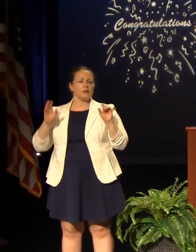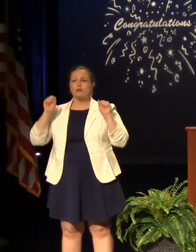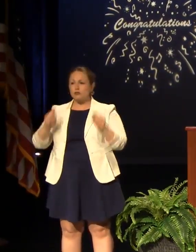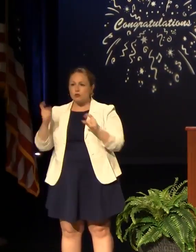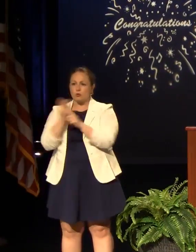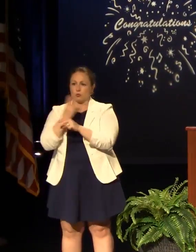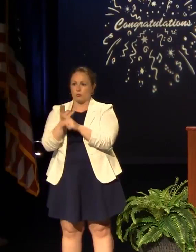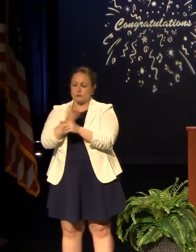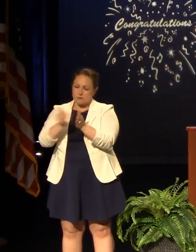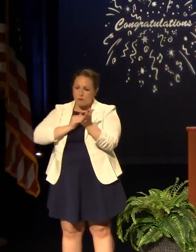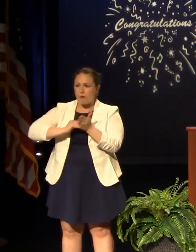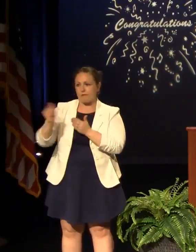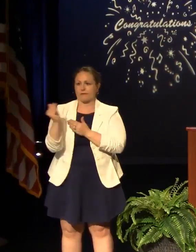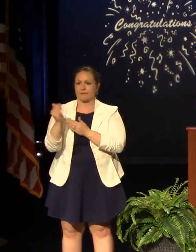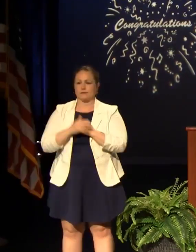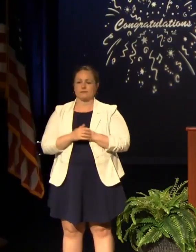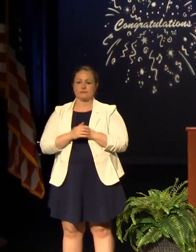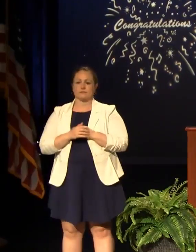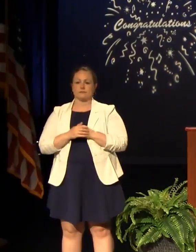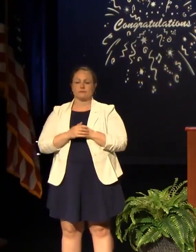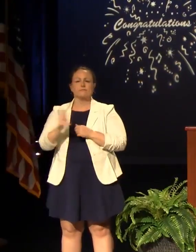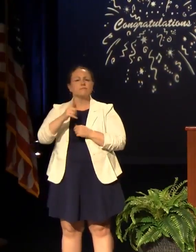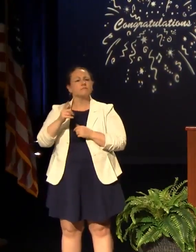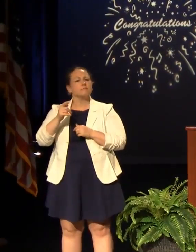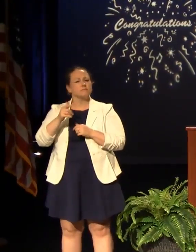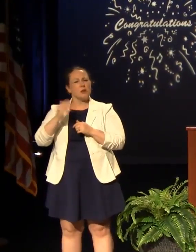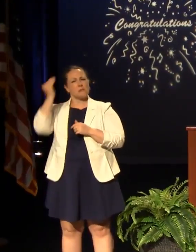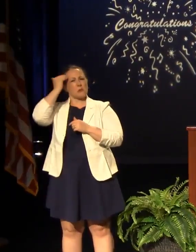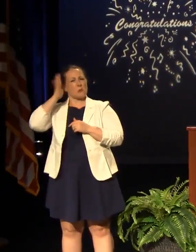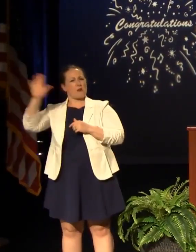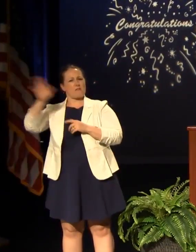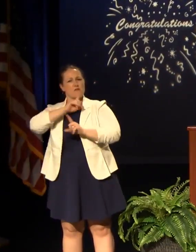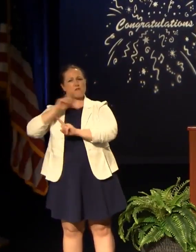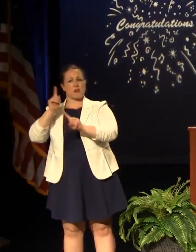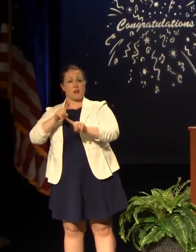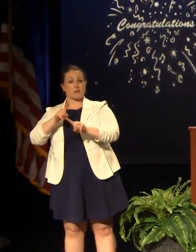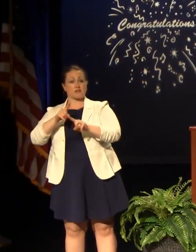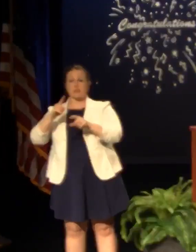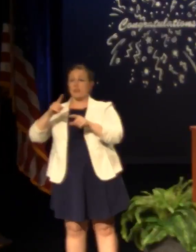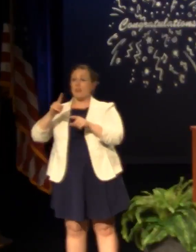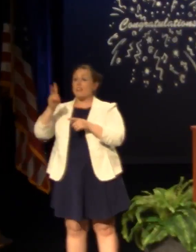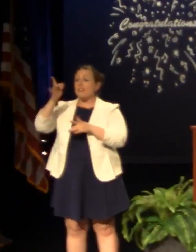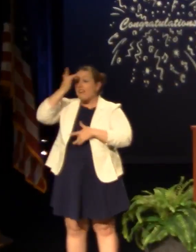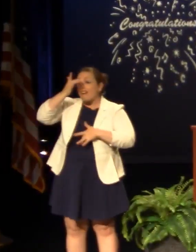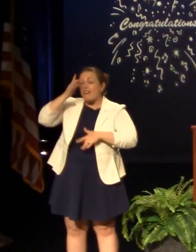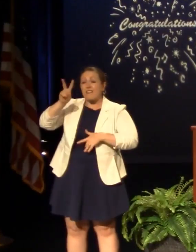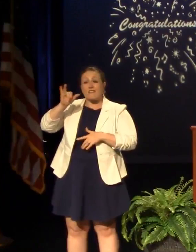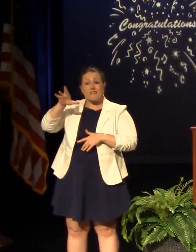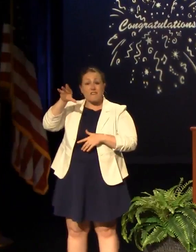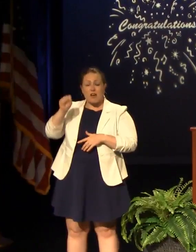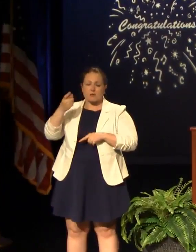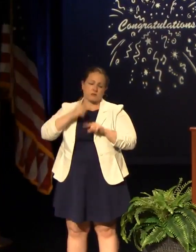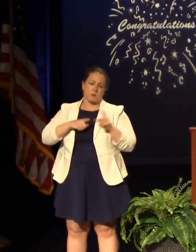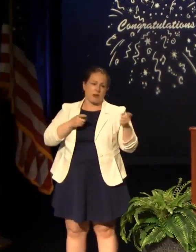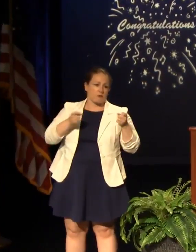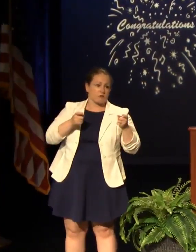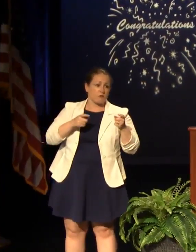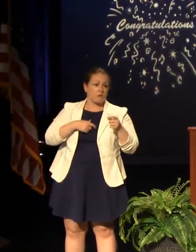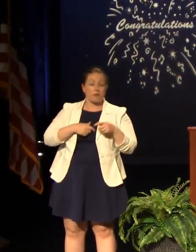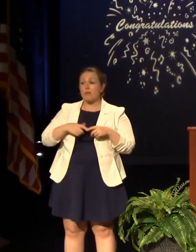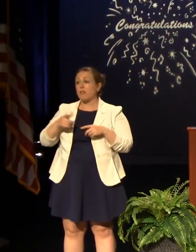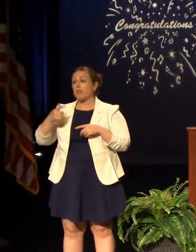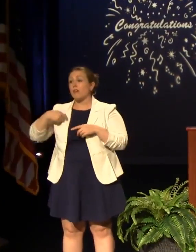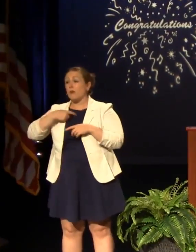Be conscious of your reactions. We cannot control the virus, and we cannot control the fact that we spent the last few months of our senior year